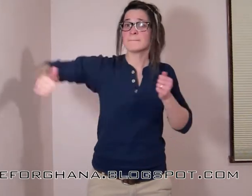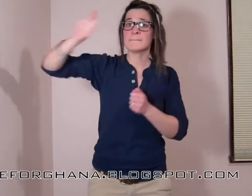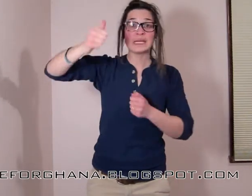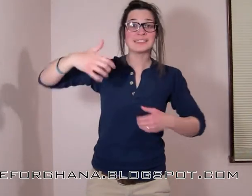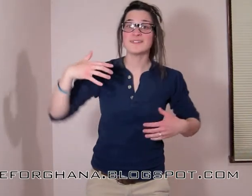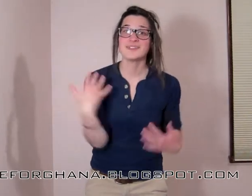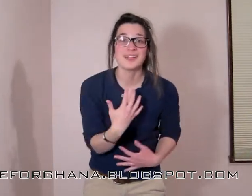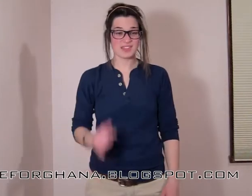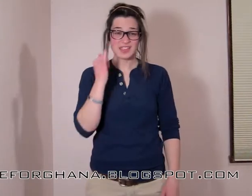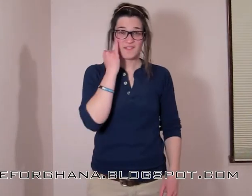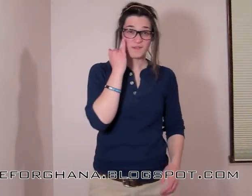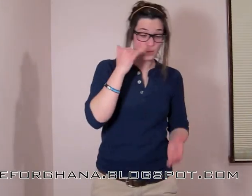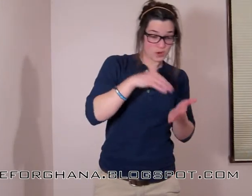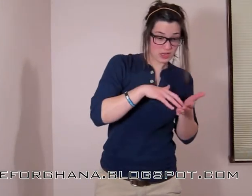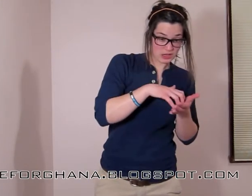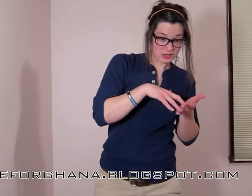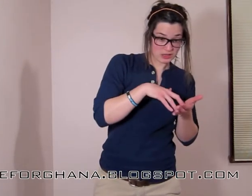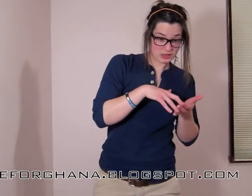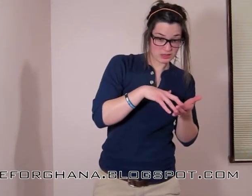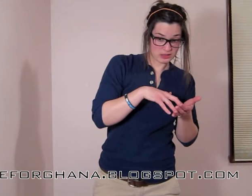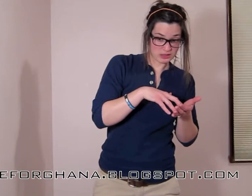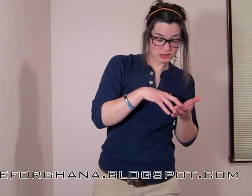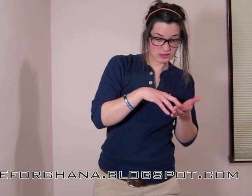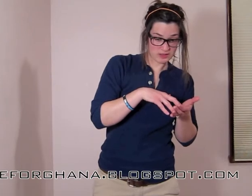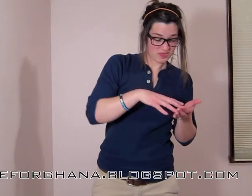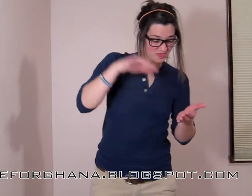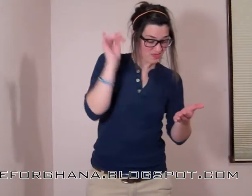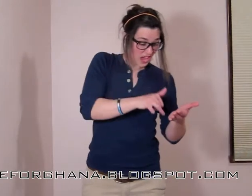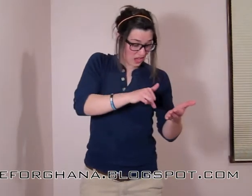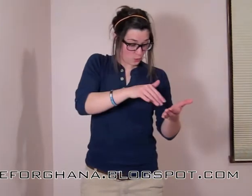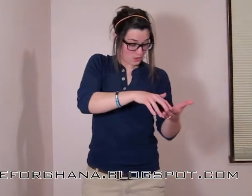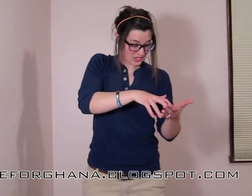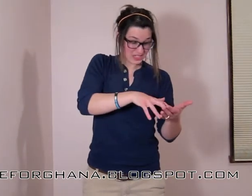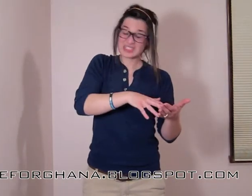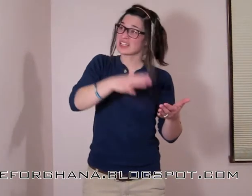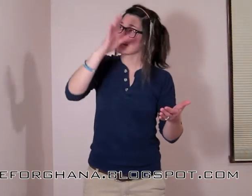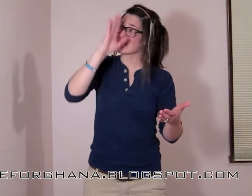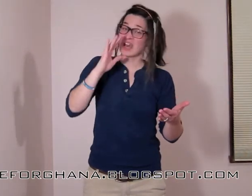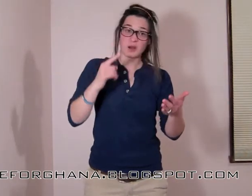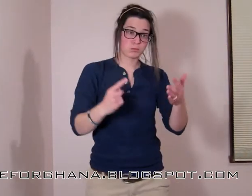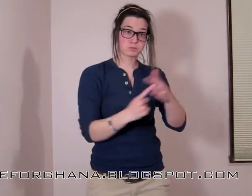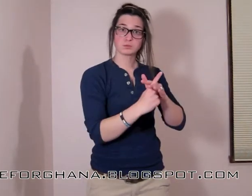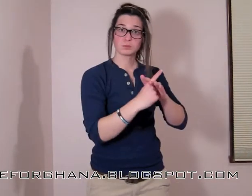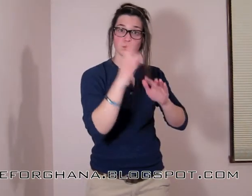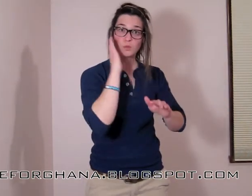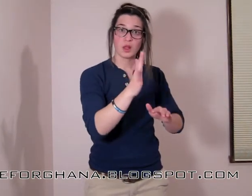my biggest fear. So if I'm weak, that exact weakness is where God is going to show